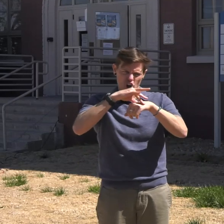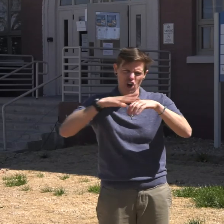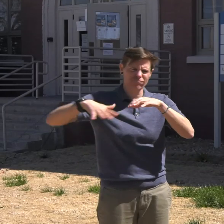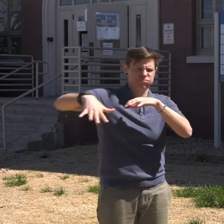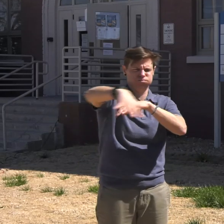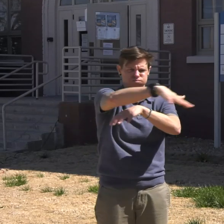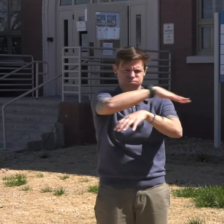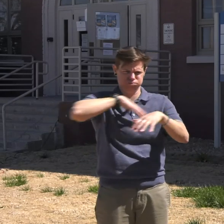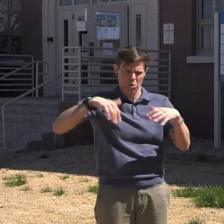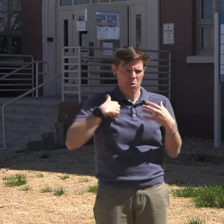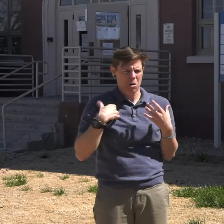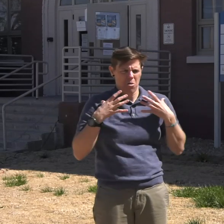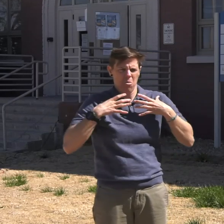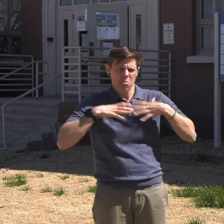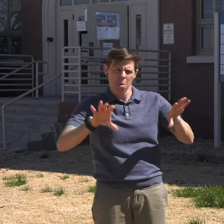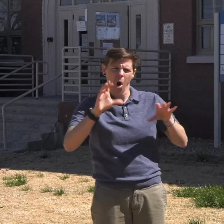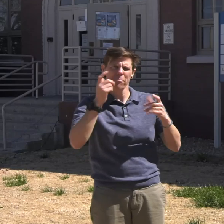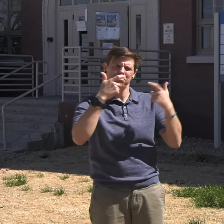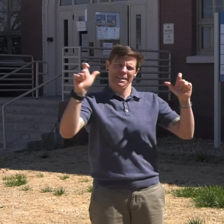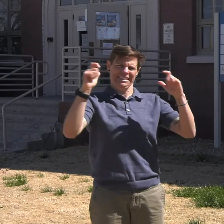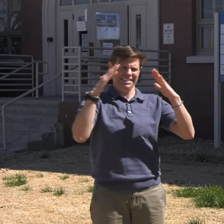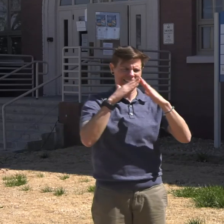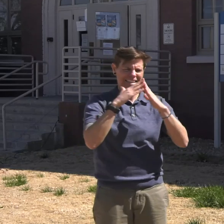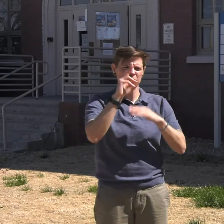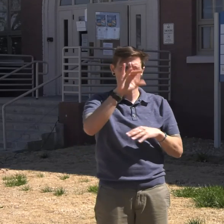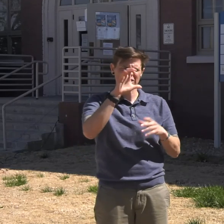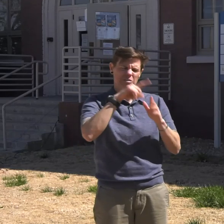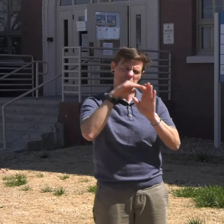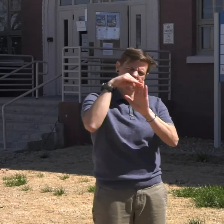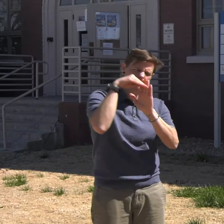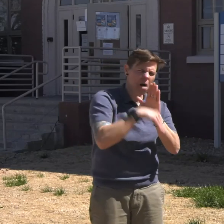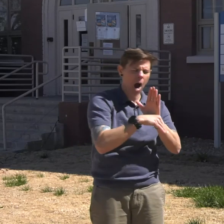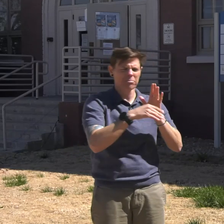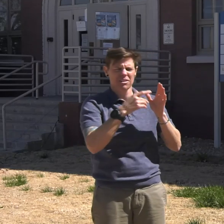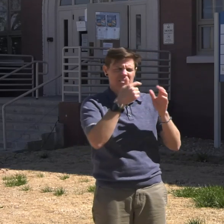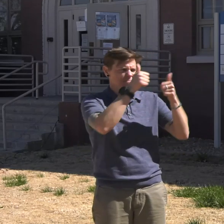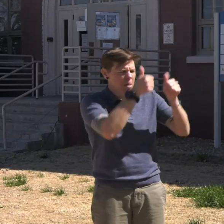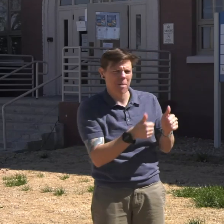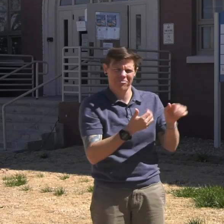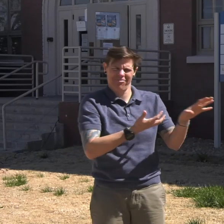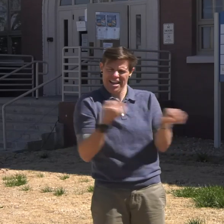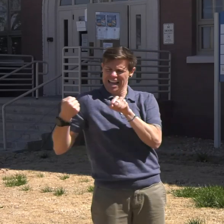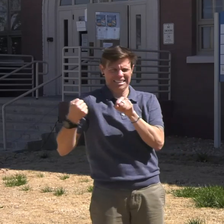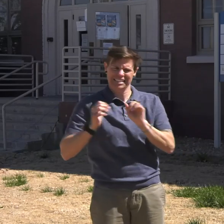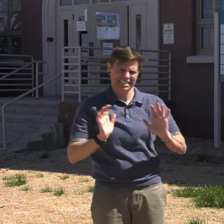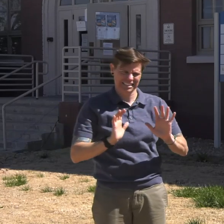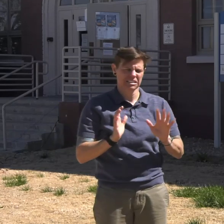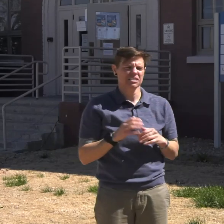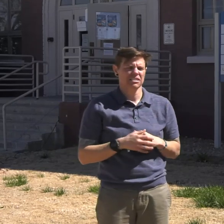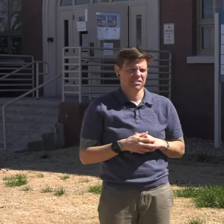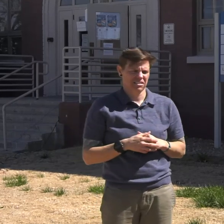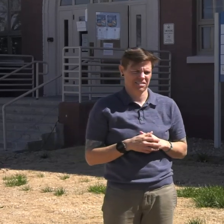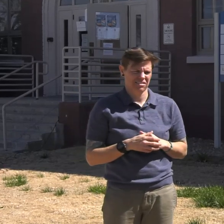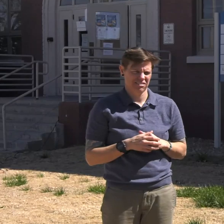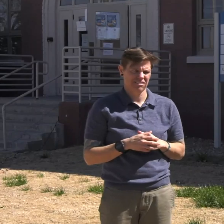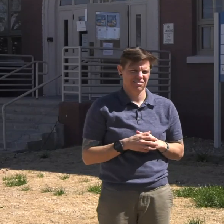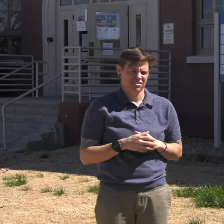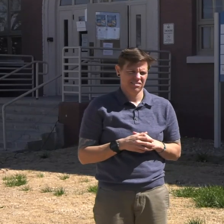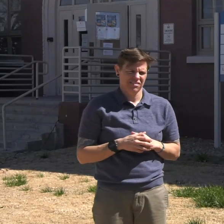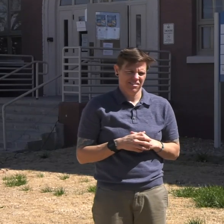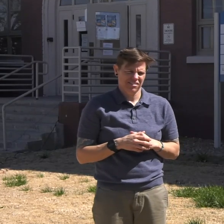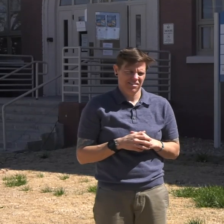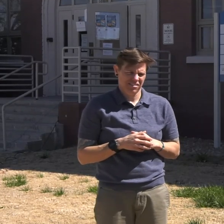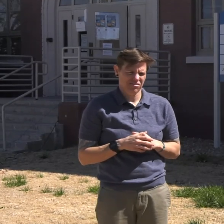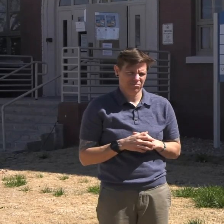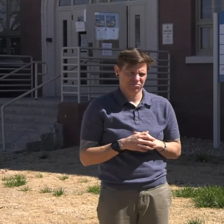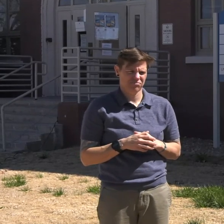happening in other big cities around the country. And I also know, while a lot of people might watch this or hear this who live all around New Mexico and rural New